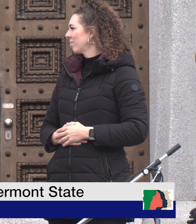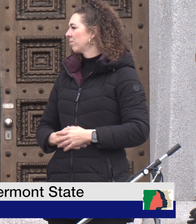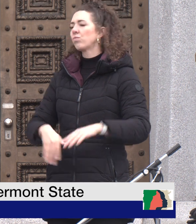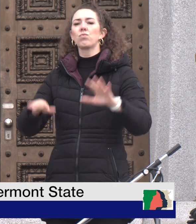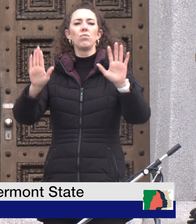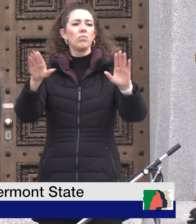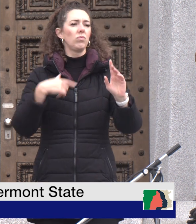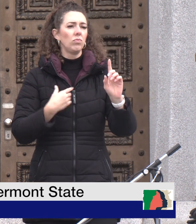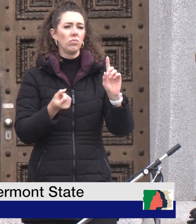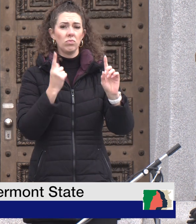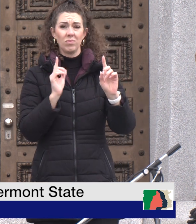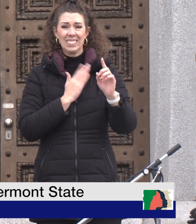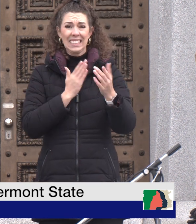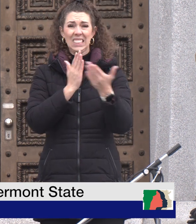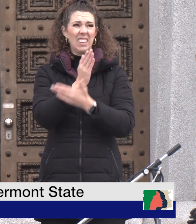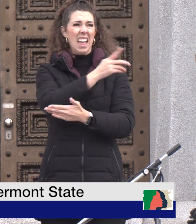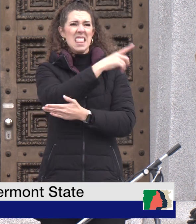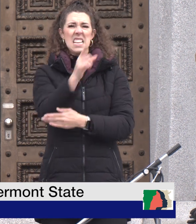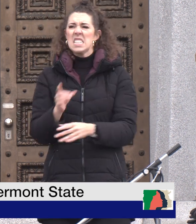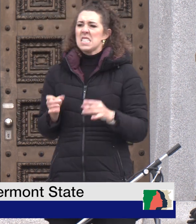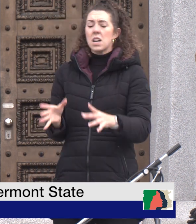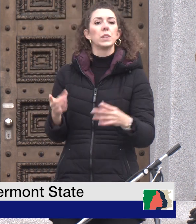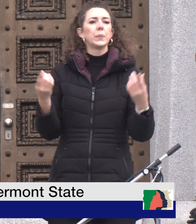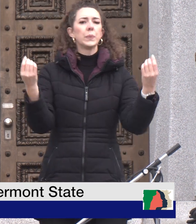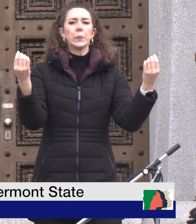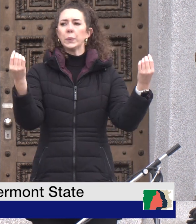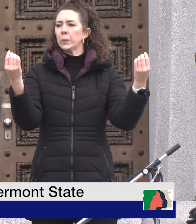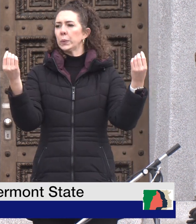So when our rights are under attack, what do we do?